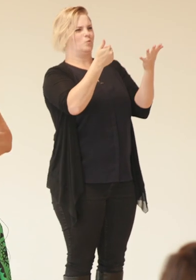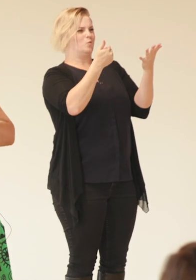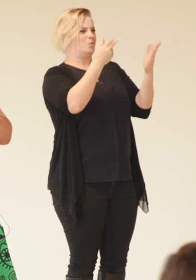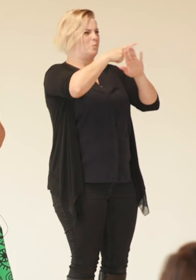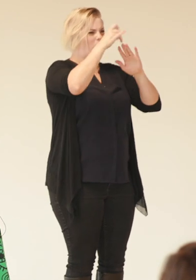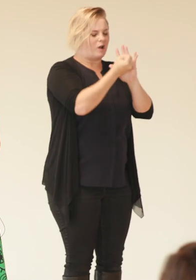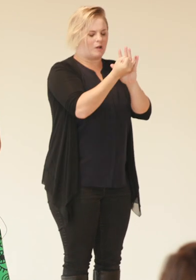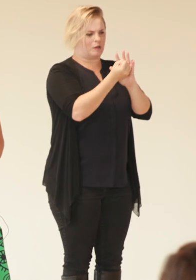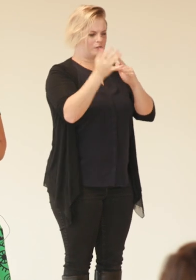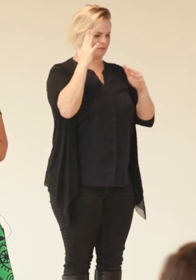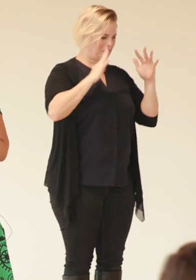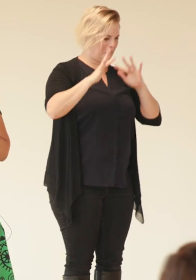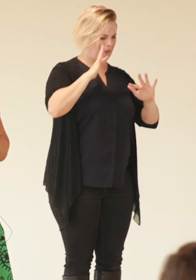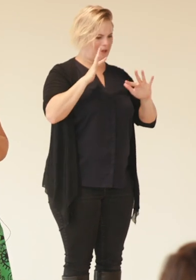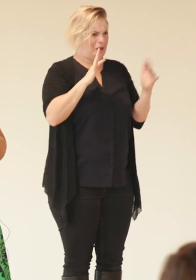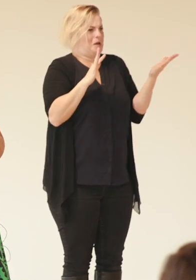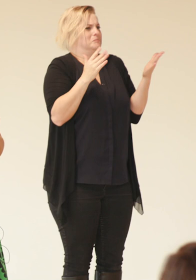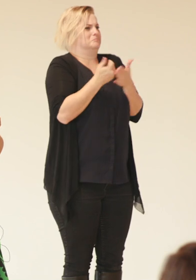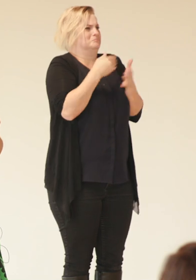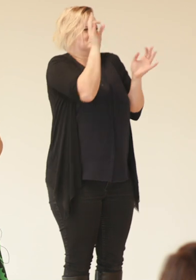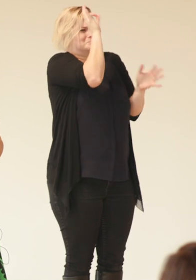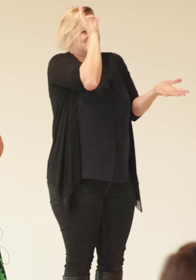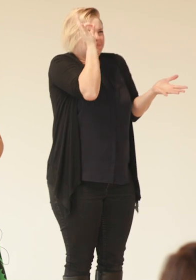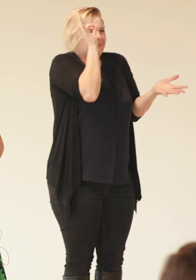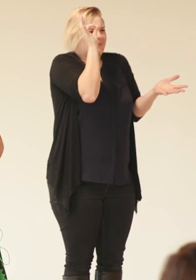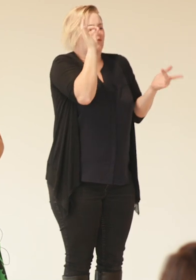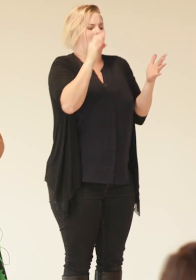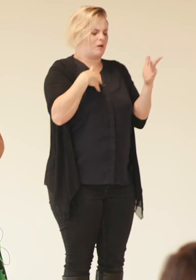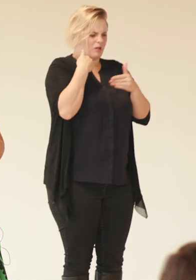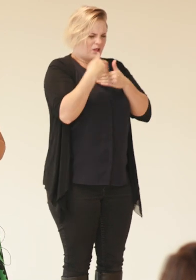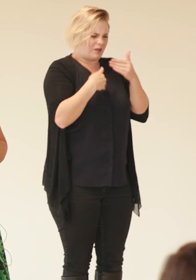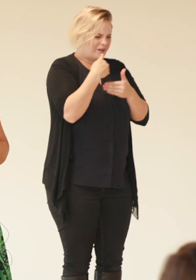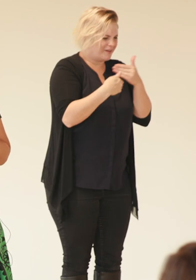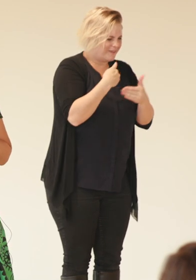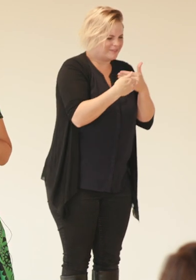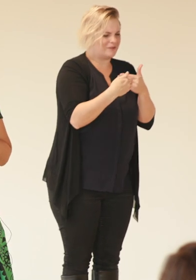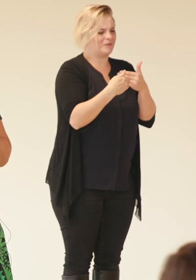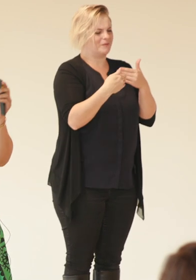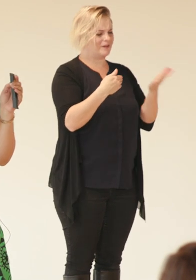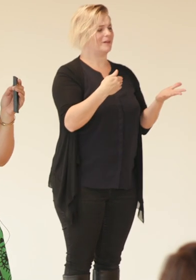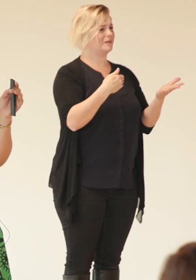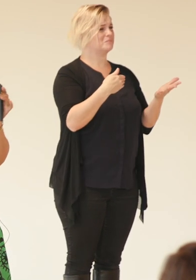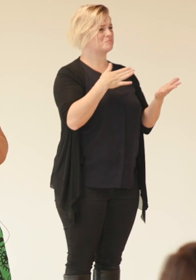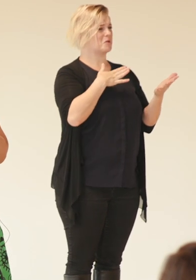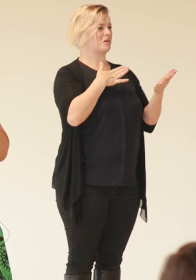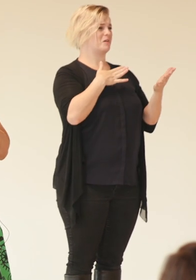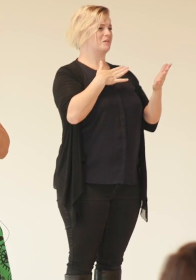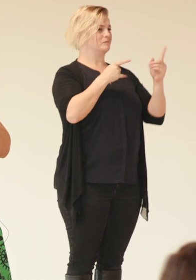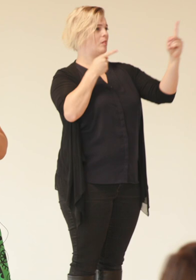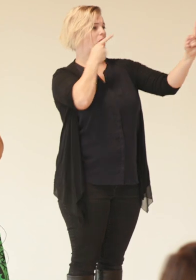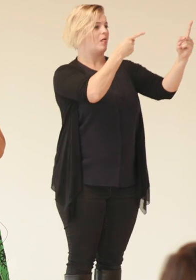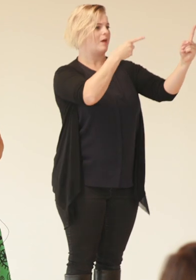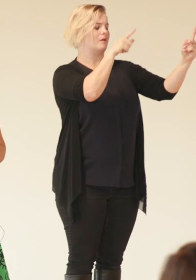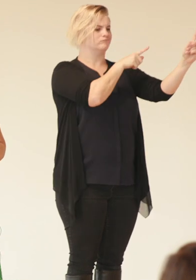I had to change my strategy because I was doing nothing. For years, I was like, I don't know what to do with this. Like, I was hoping for, like,